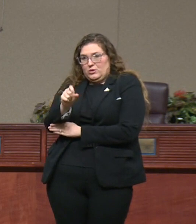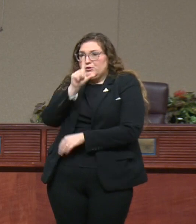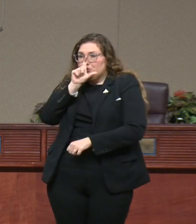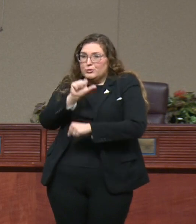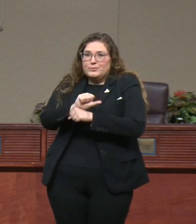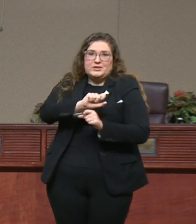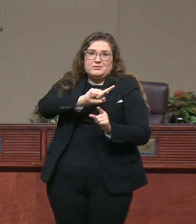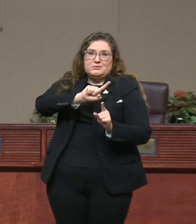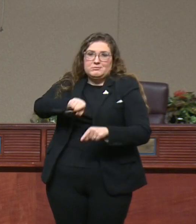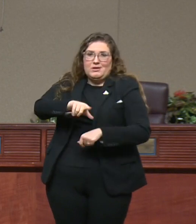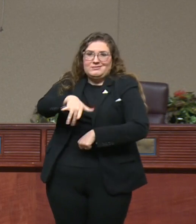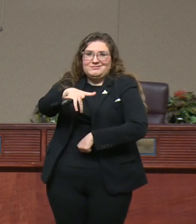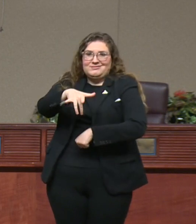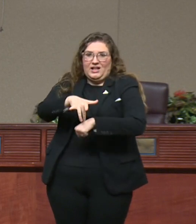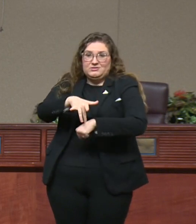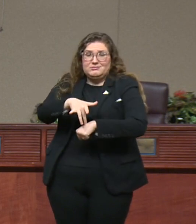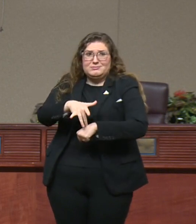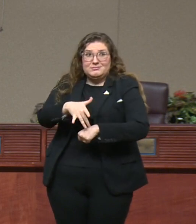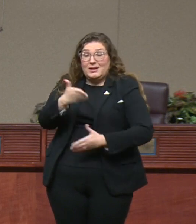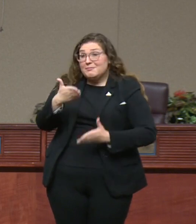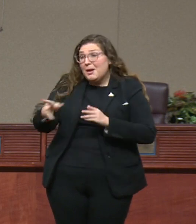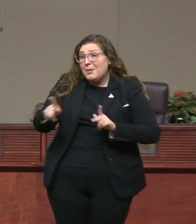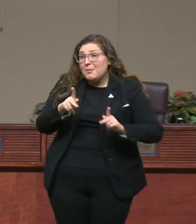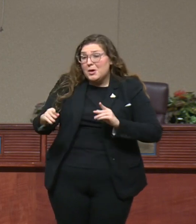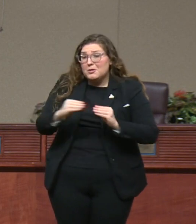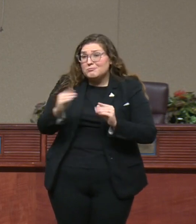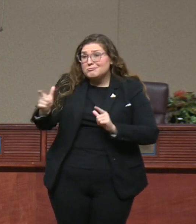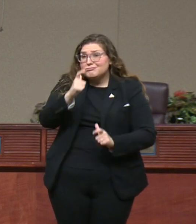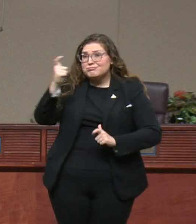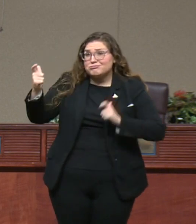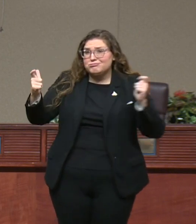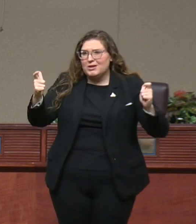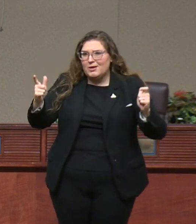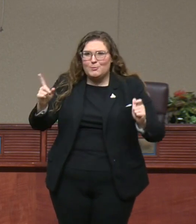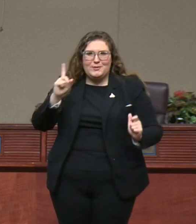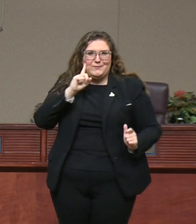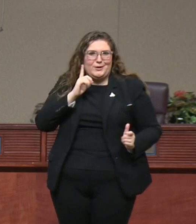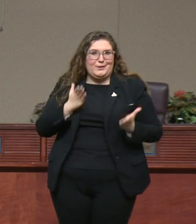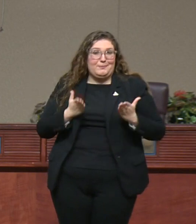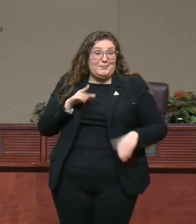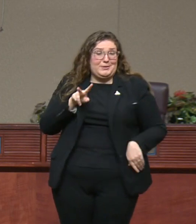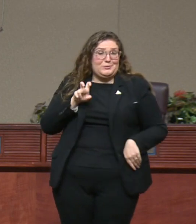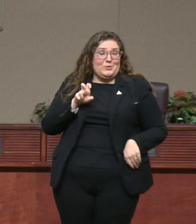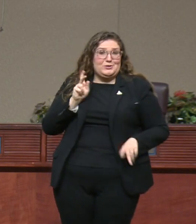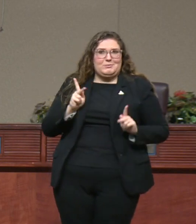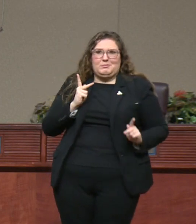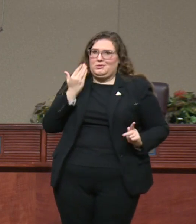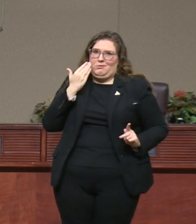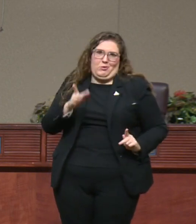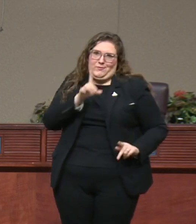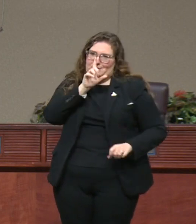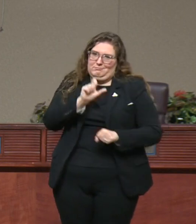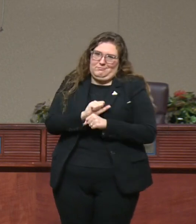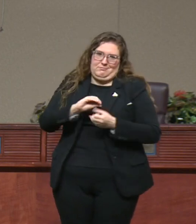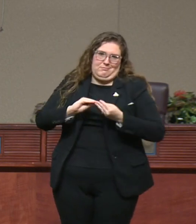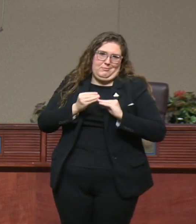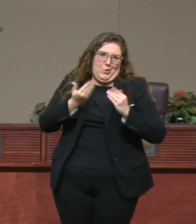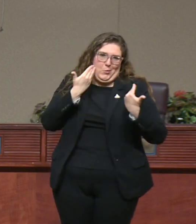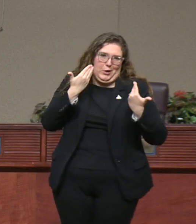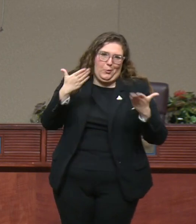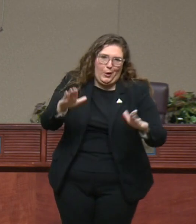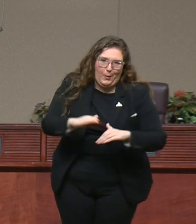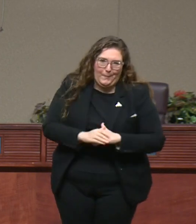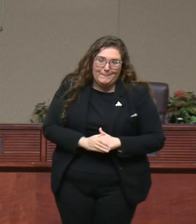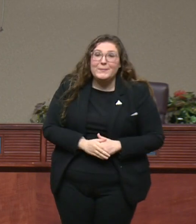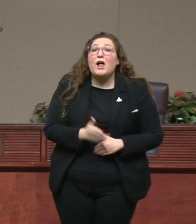13. There are some numbers of about 200 people. I don't know if that's real. Again, we are in the process of determining